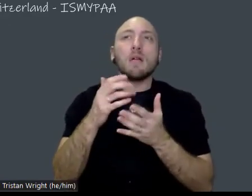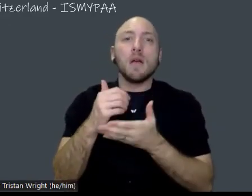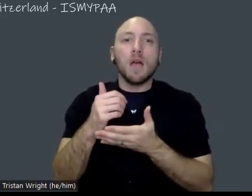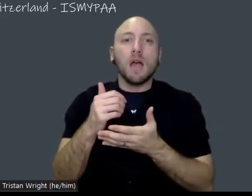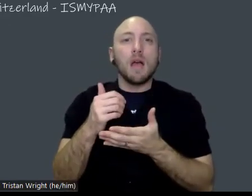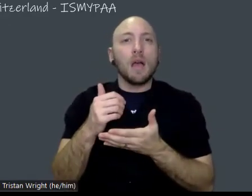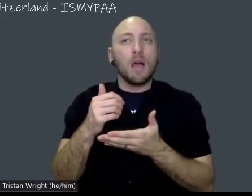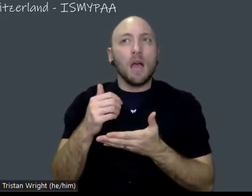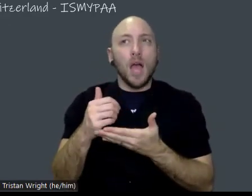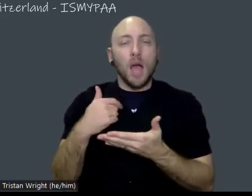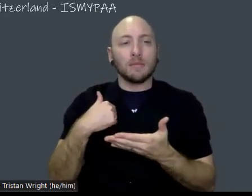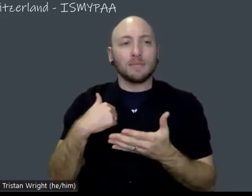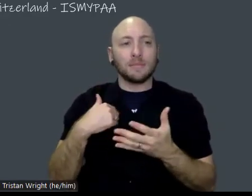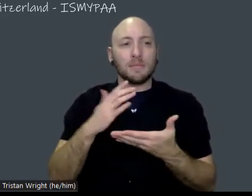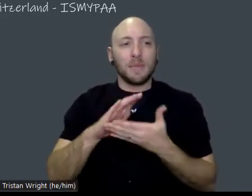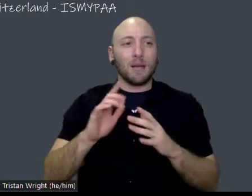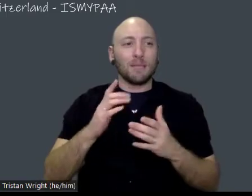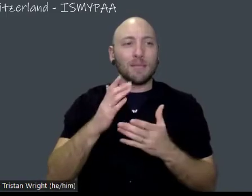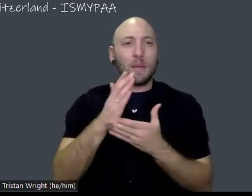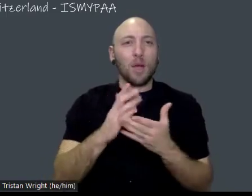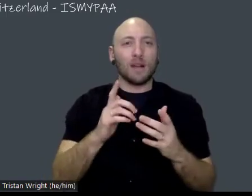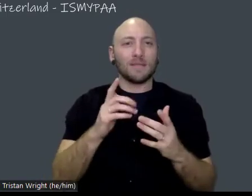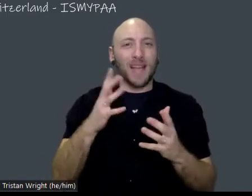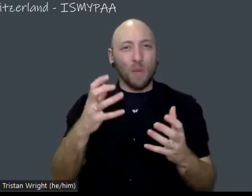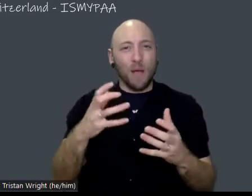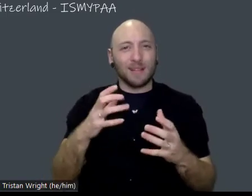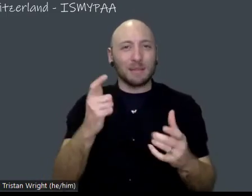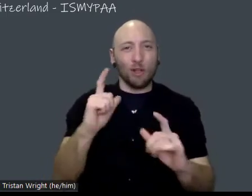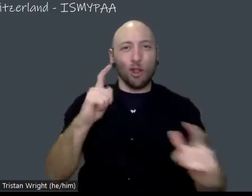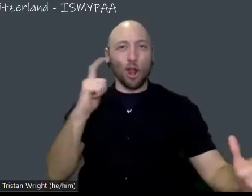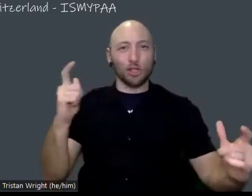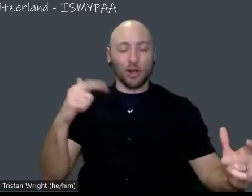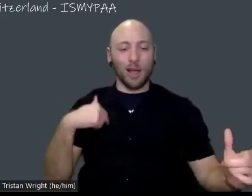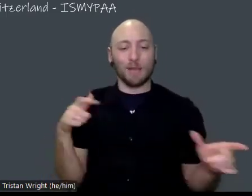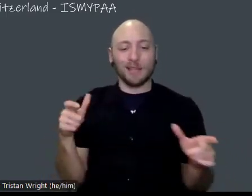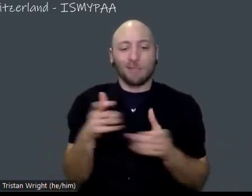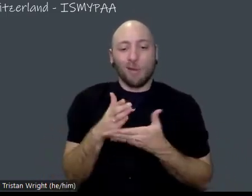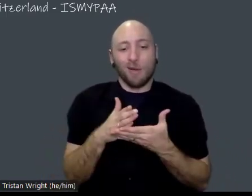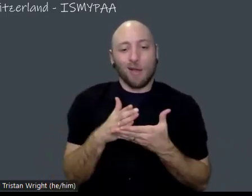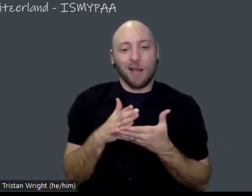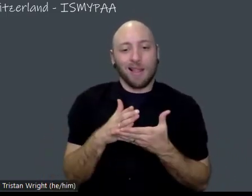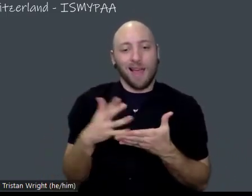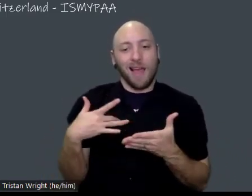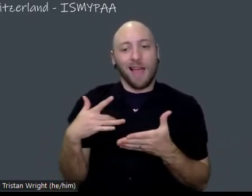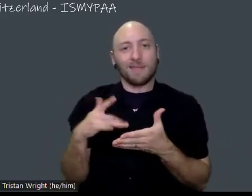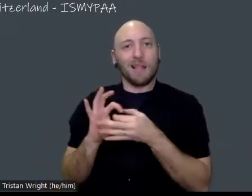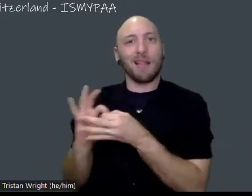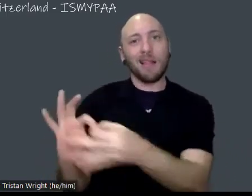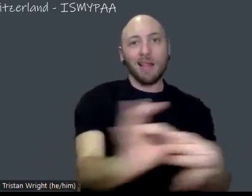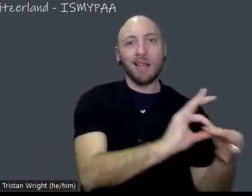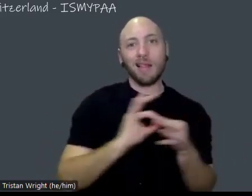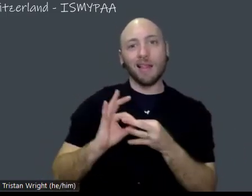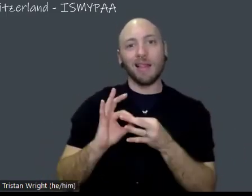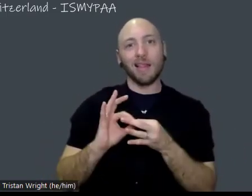be part of a bigger plan, to be part of the fellowship, to feel the unity, to feel even